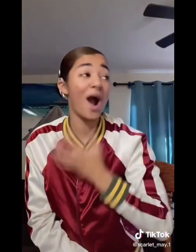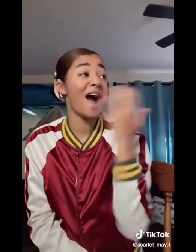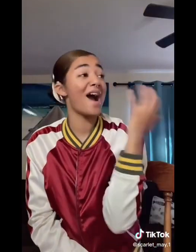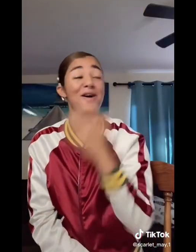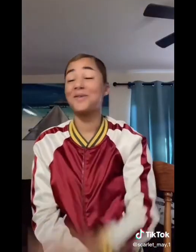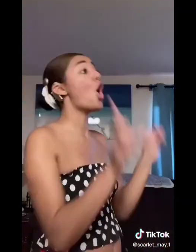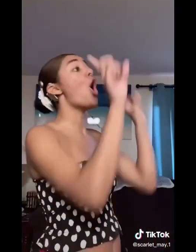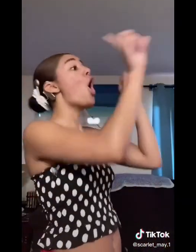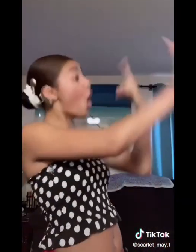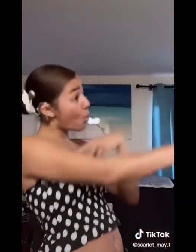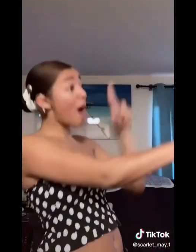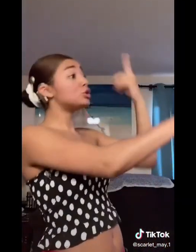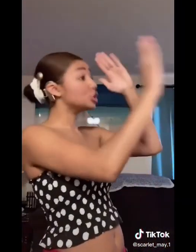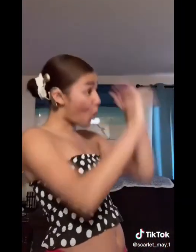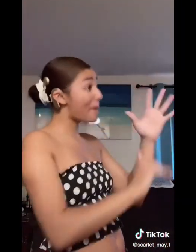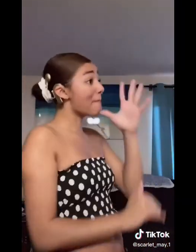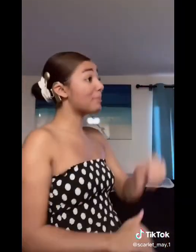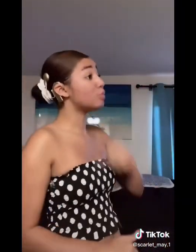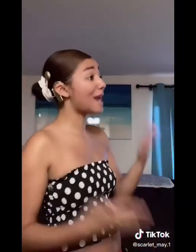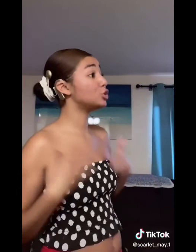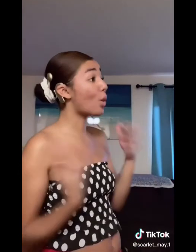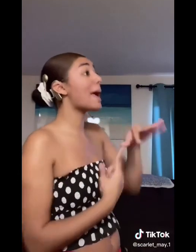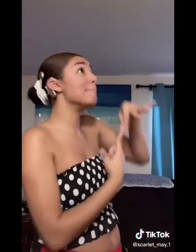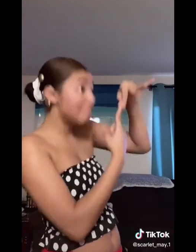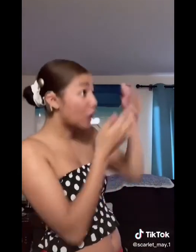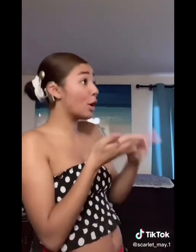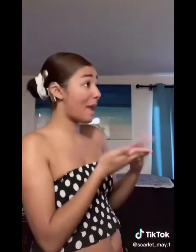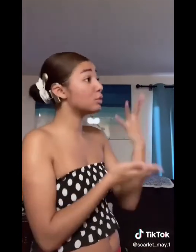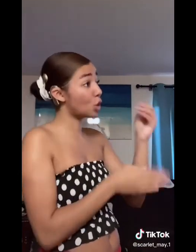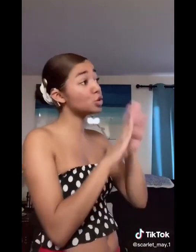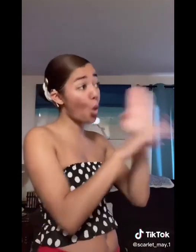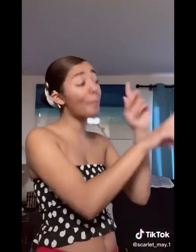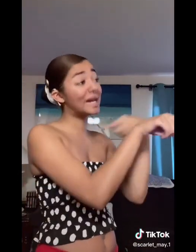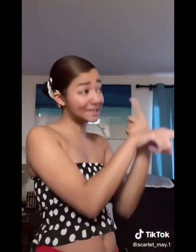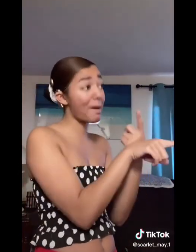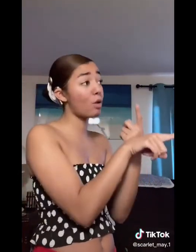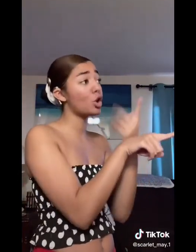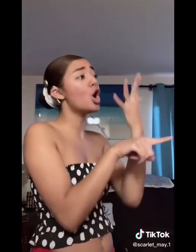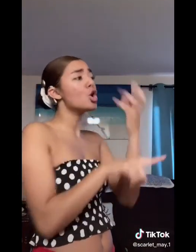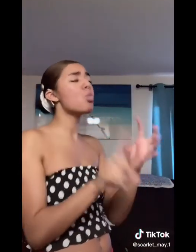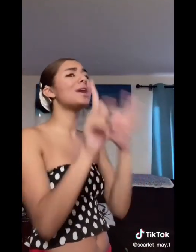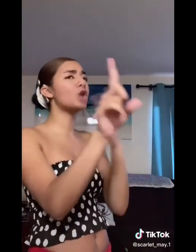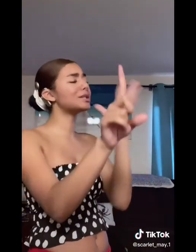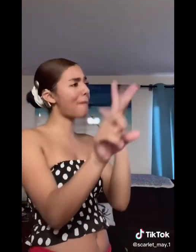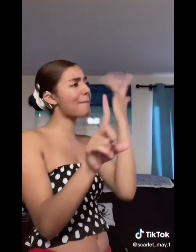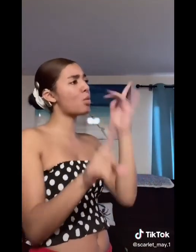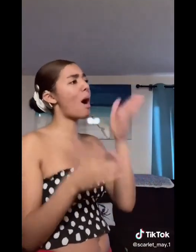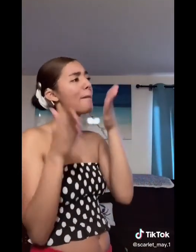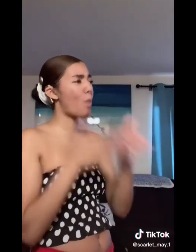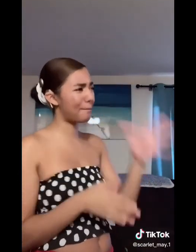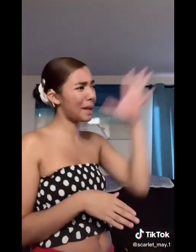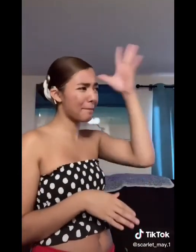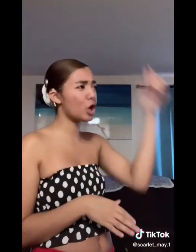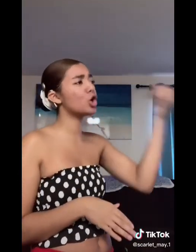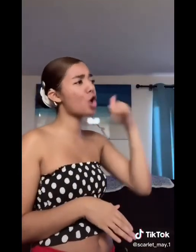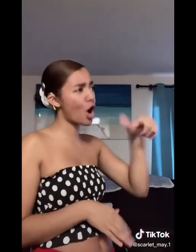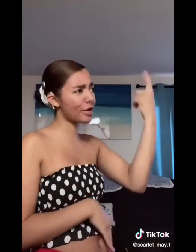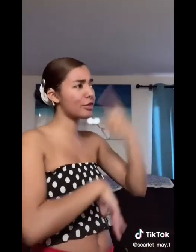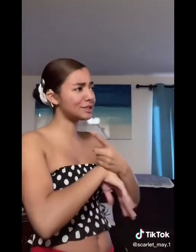Wow. Oh, I was just hoping Mama's Pride and Joy and Miracle Baby was going to open his mouth. You want to talk to Mama about why Planned Parenthood called here the other day,